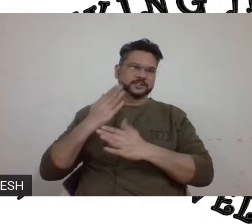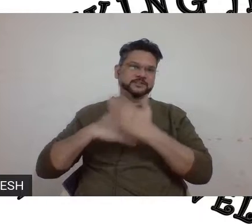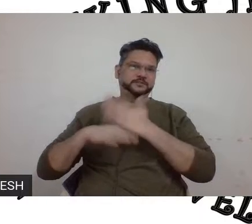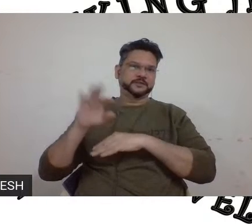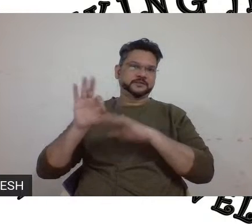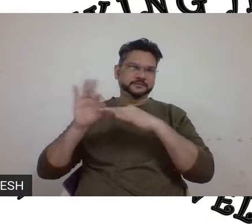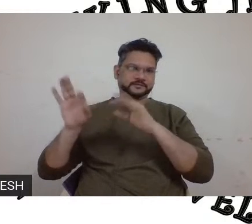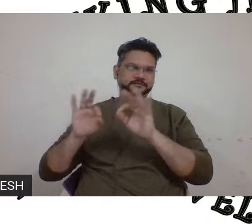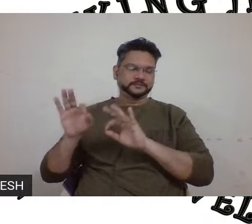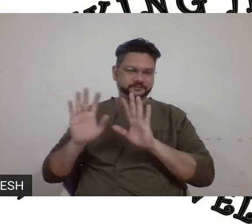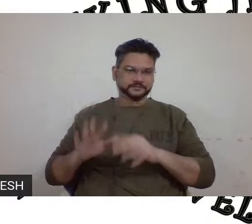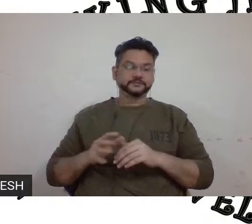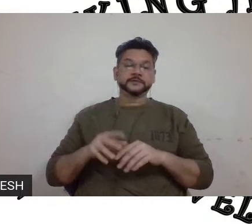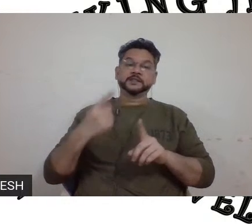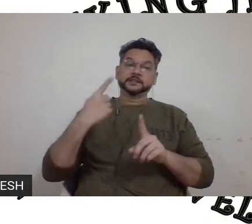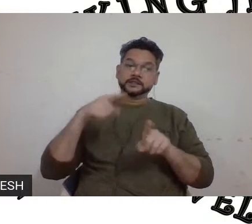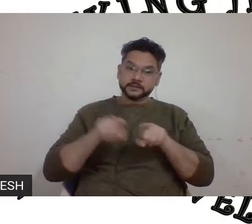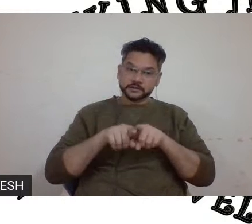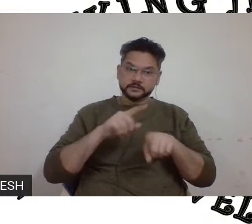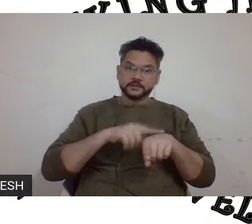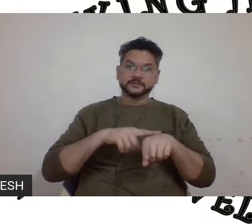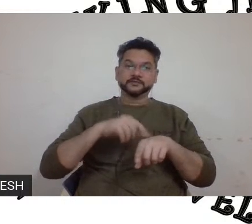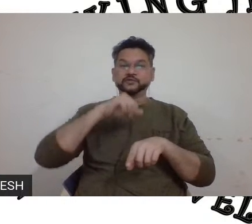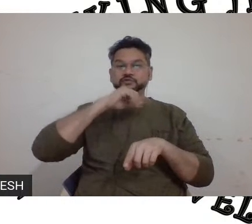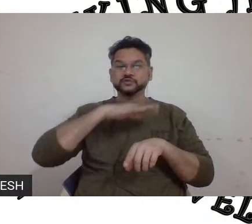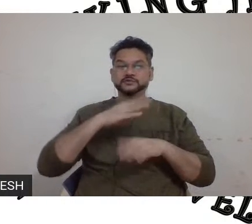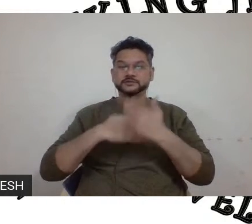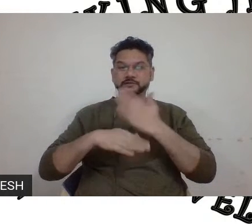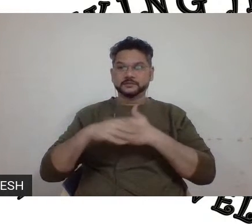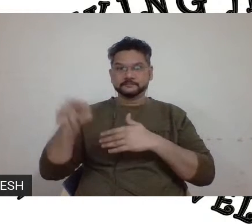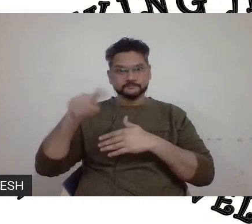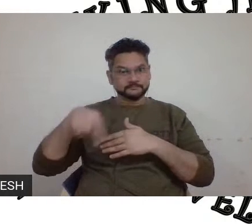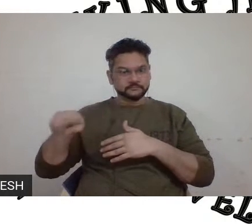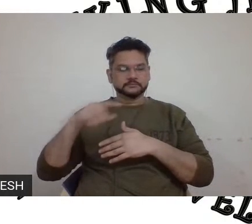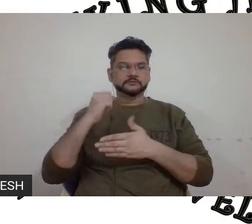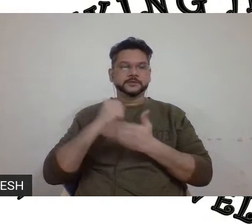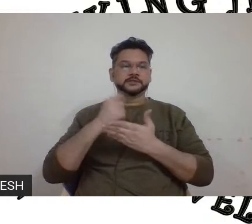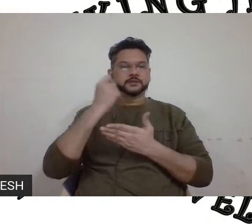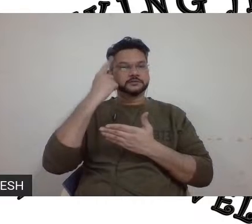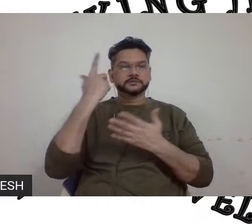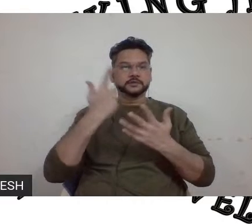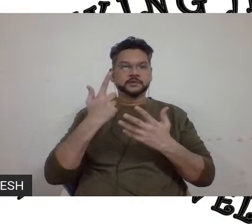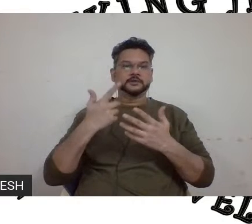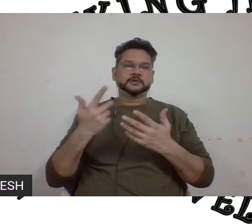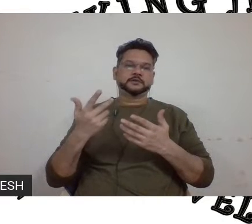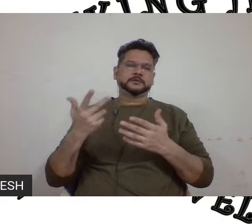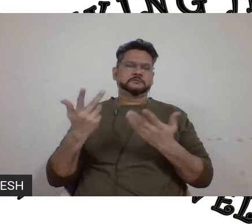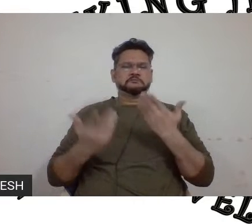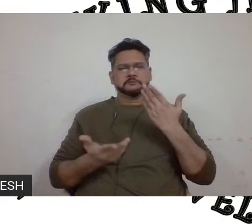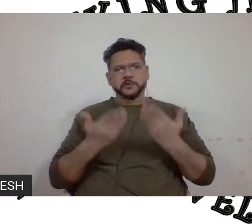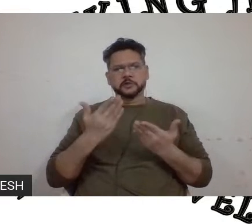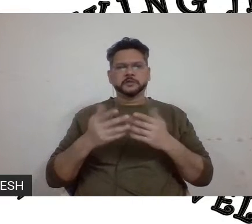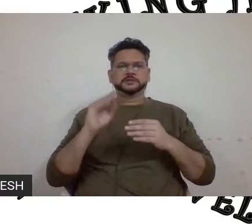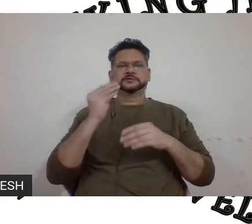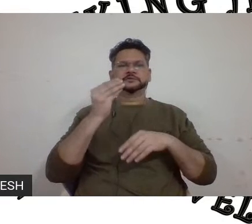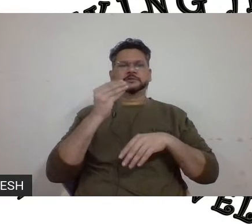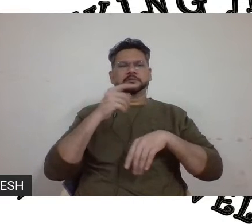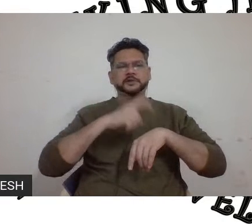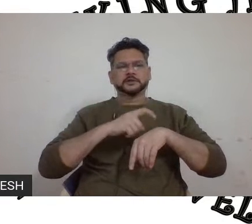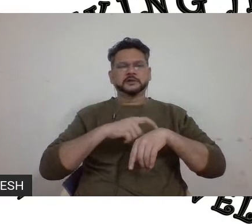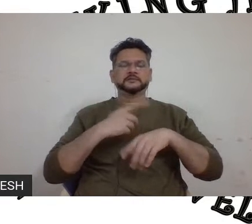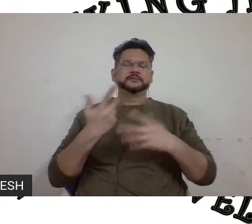also understand that the opportunities may not be near to their hometowns, but they may have to